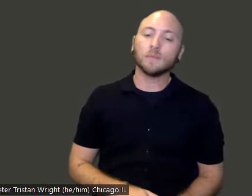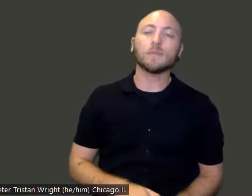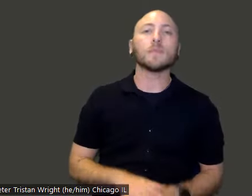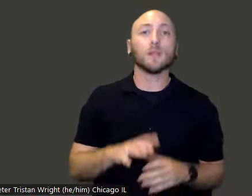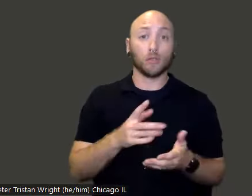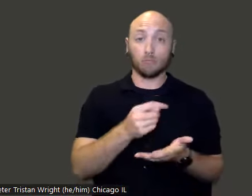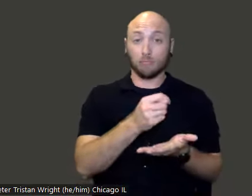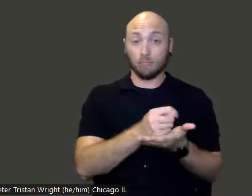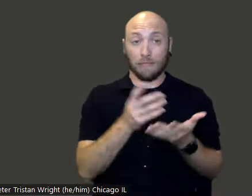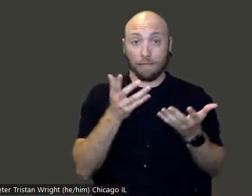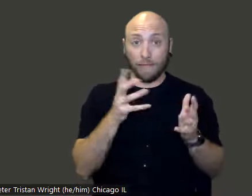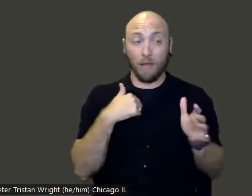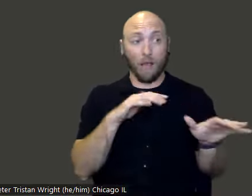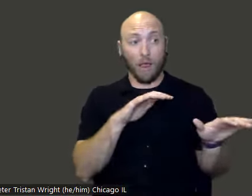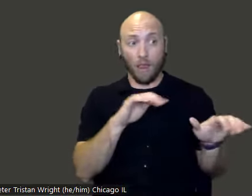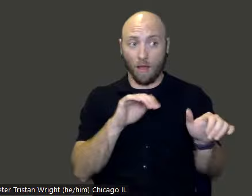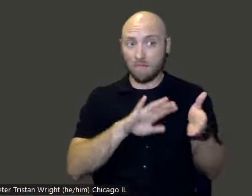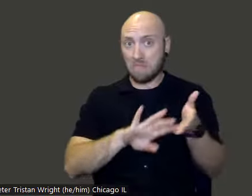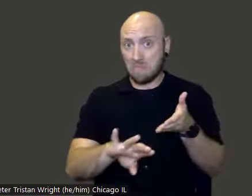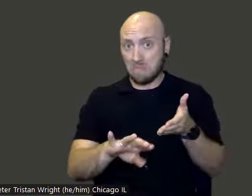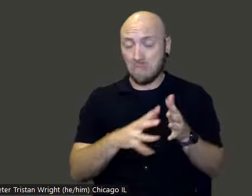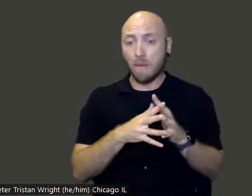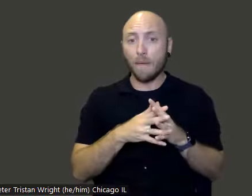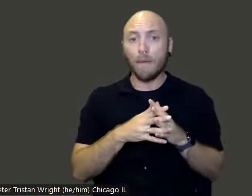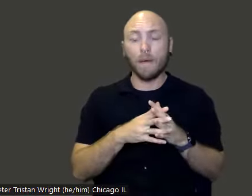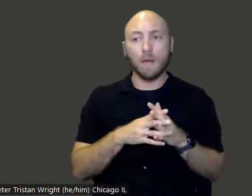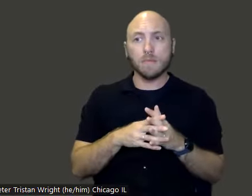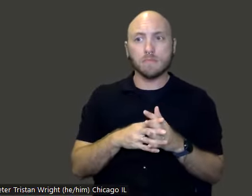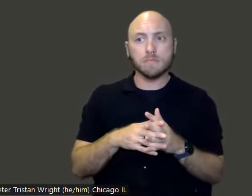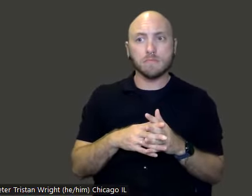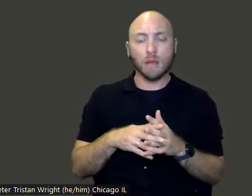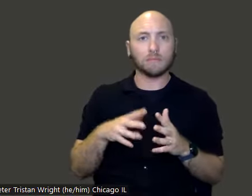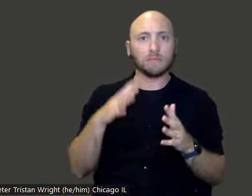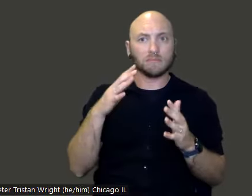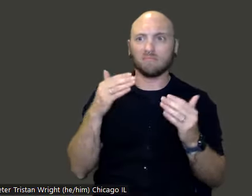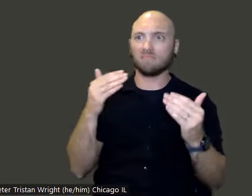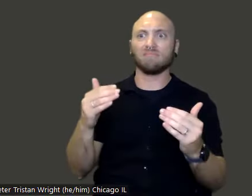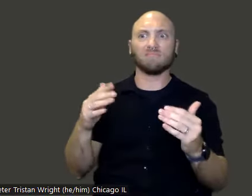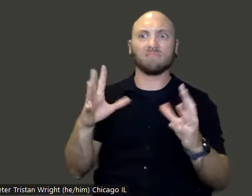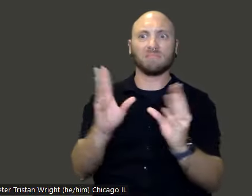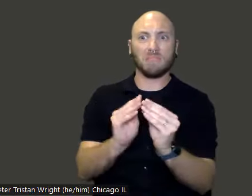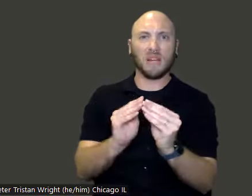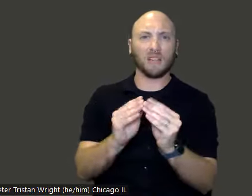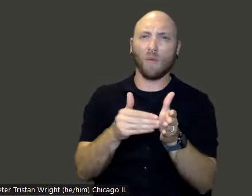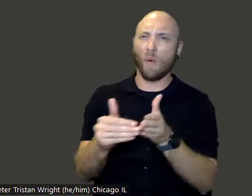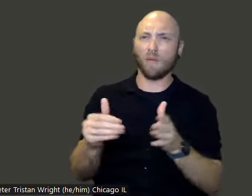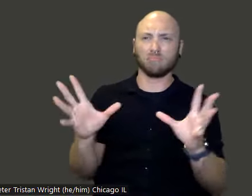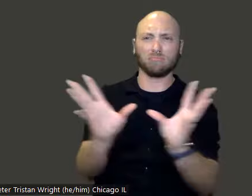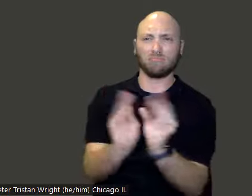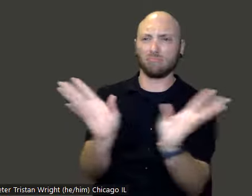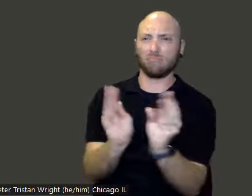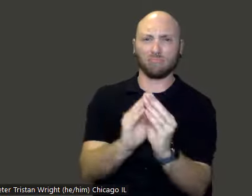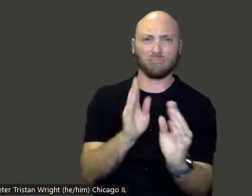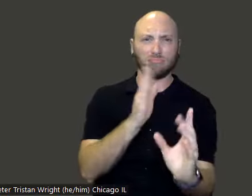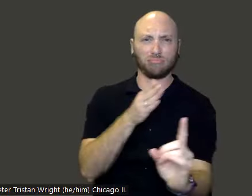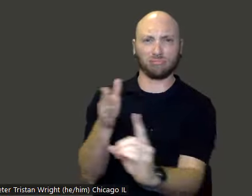treatment facility, and I started going to meetings like full time all the time, and I didn't really have